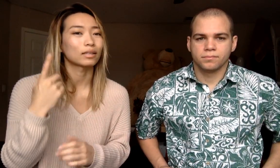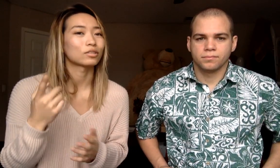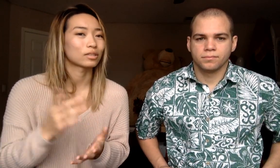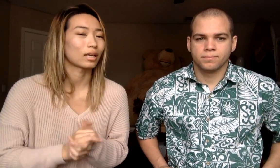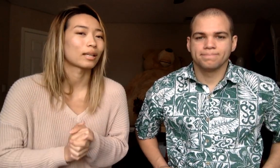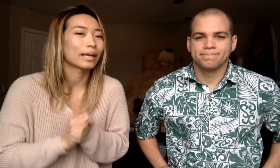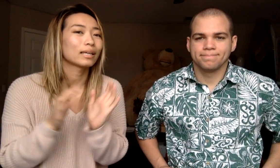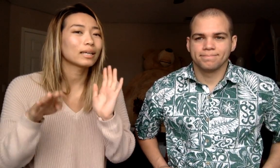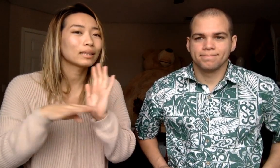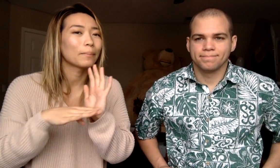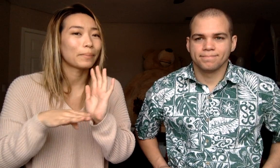understand. I can get the